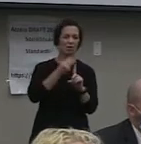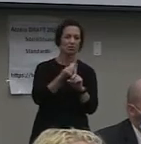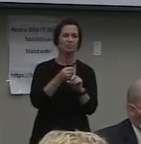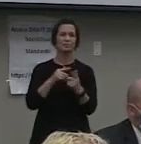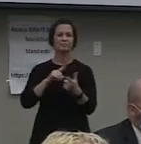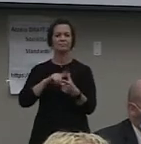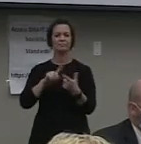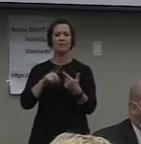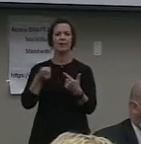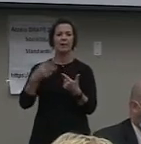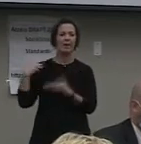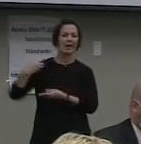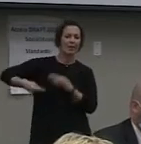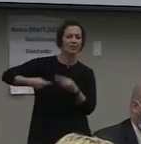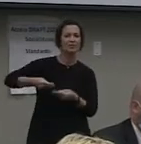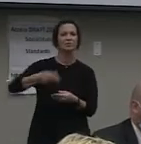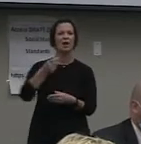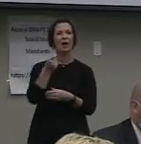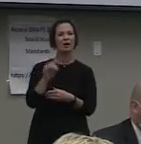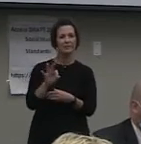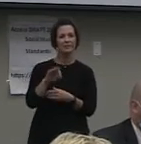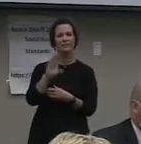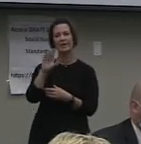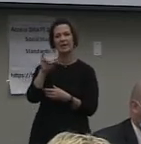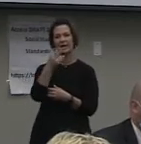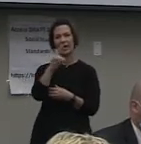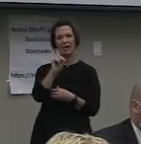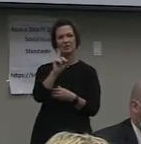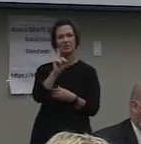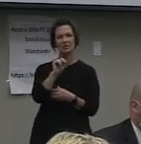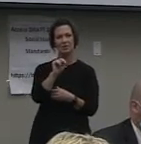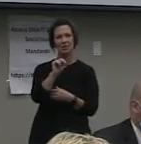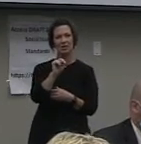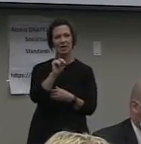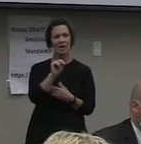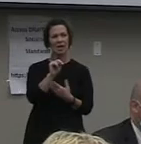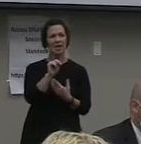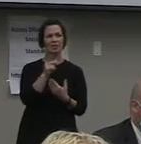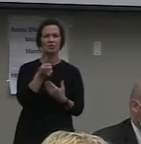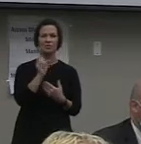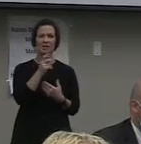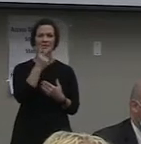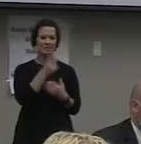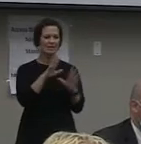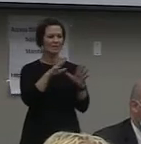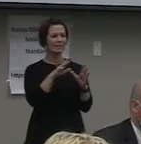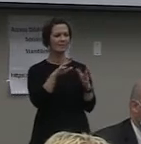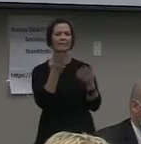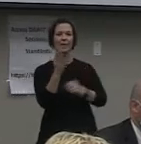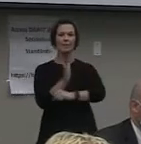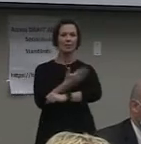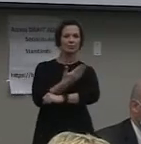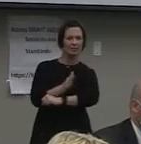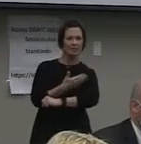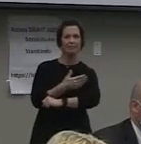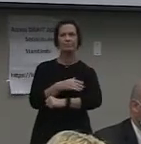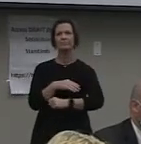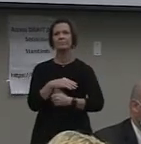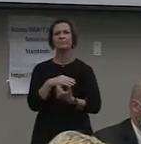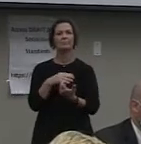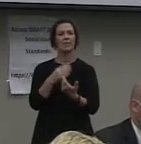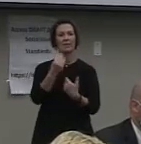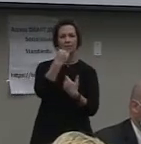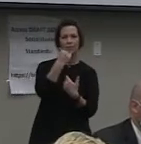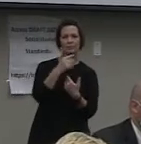heritage of the Cajun people, very similar to the Irish and Scottish, you'll see them in music, for example. The